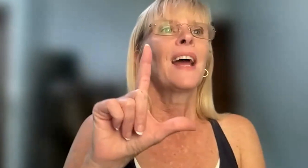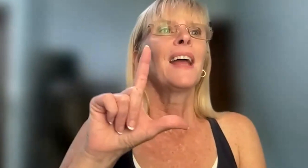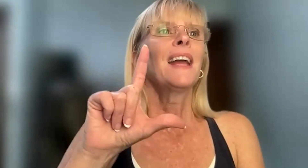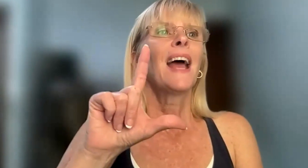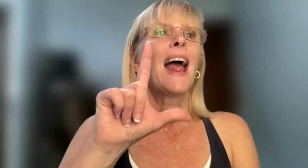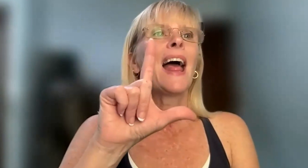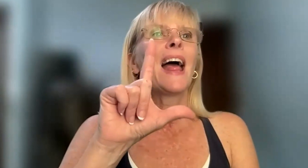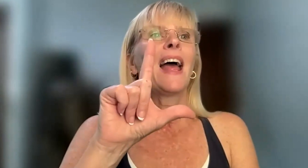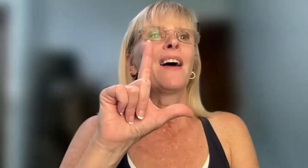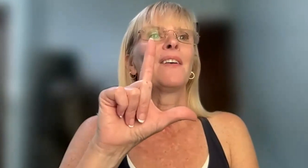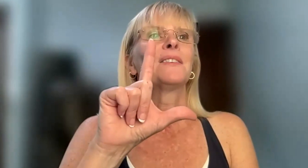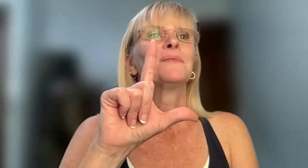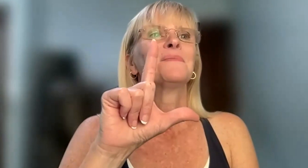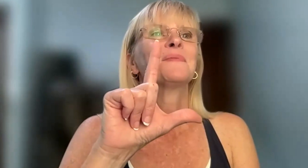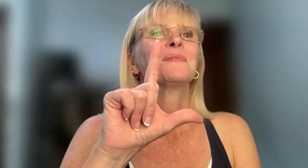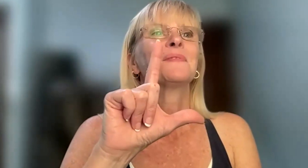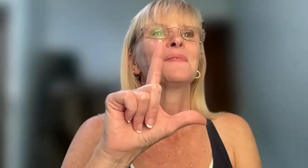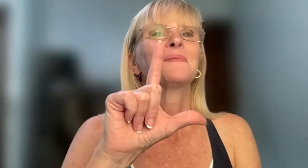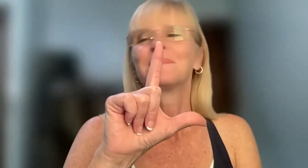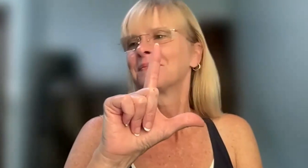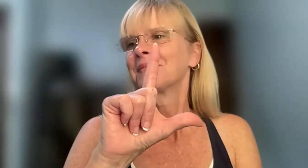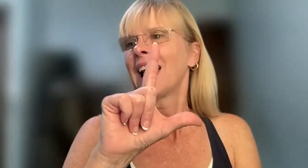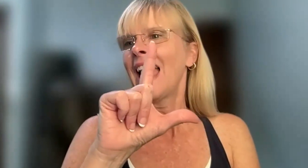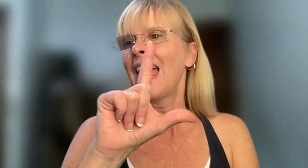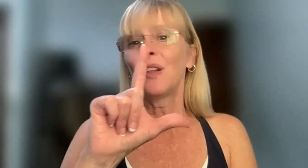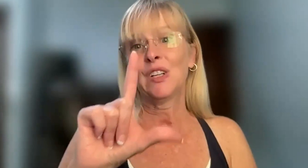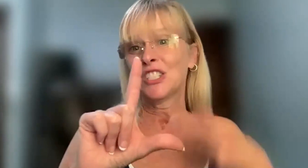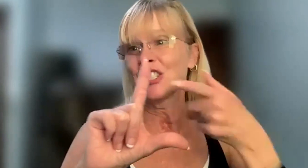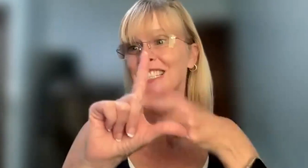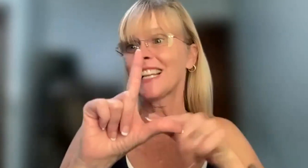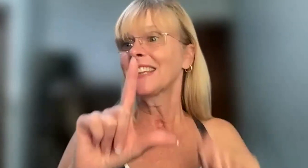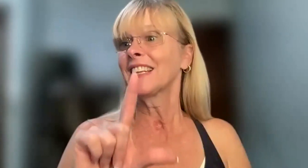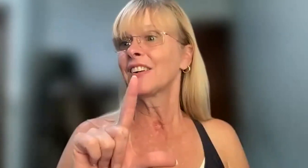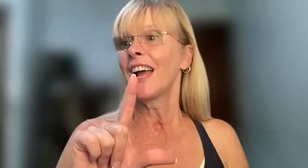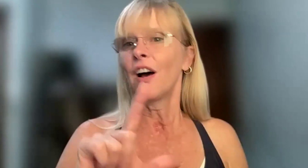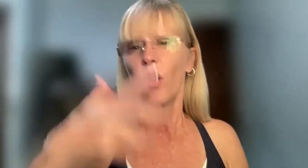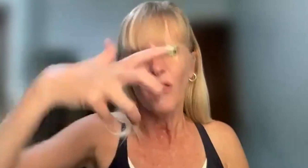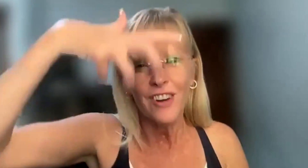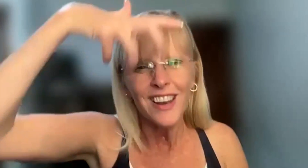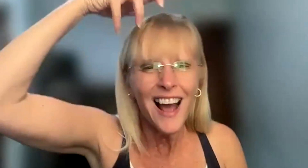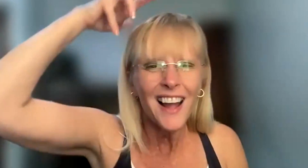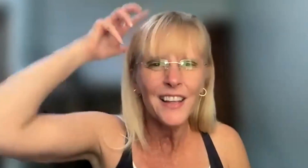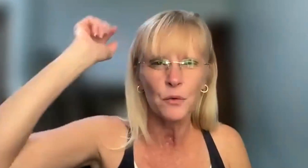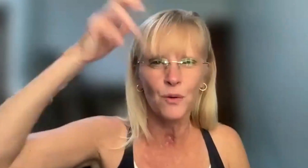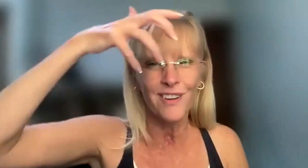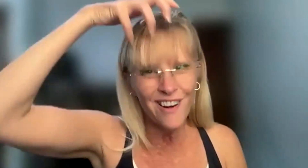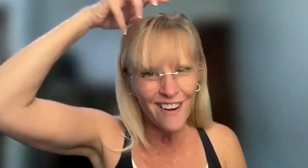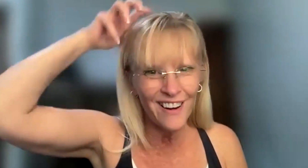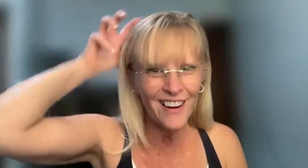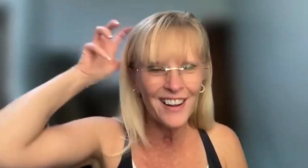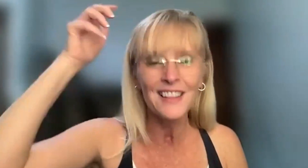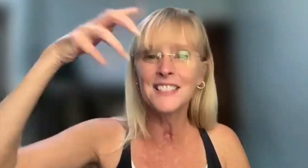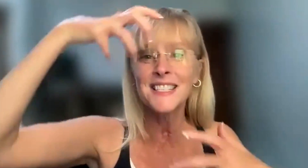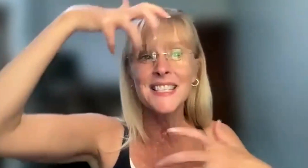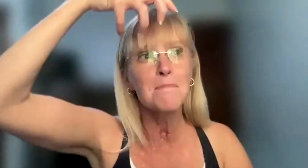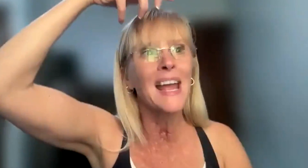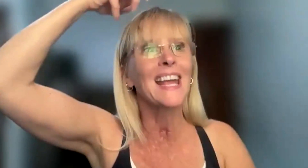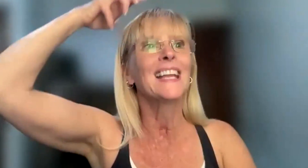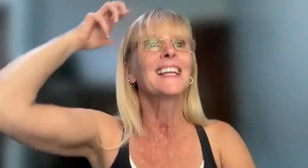okay, L. L looks just like the letter L for lion. This is the mane, kind